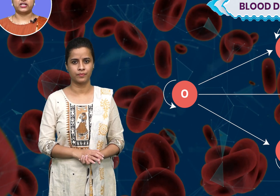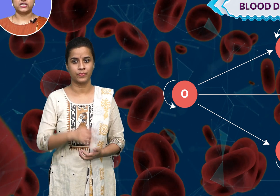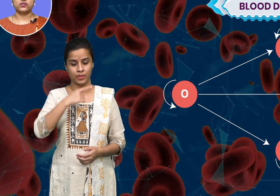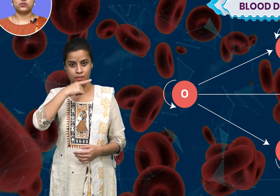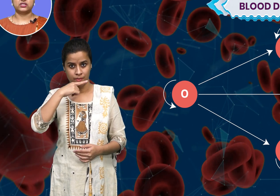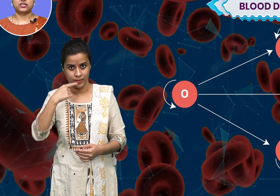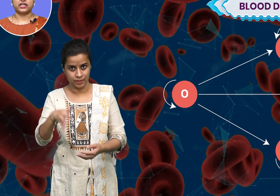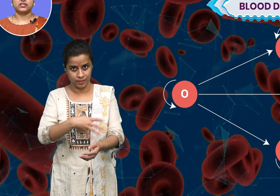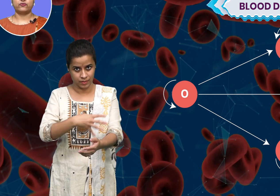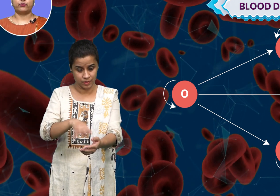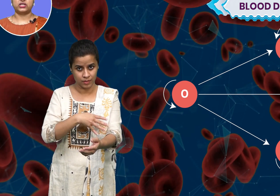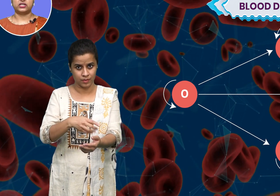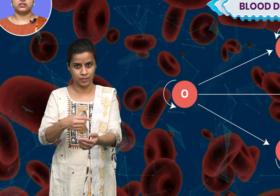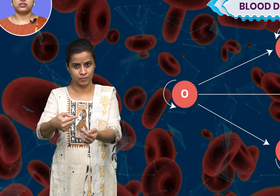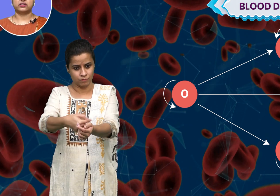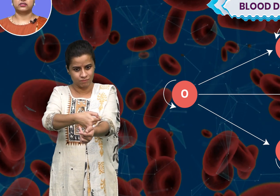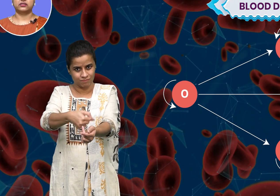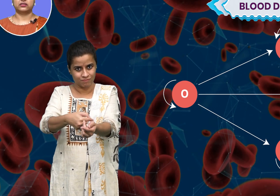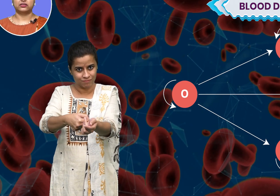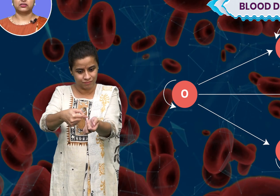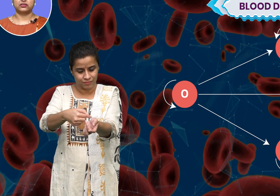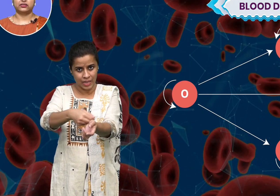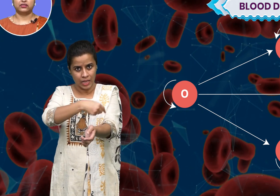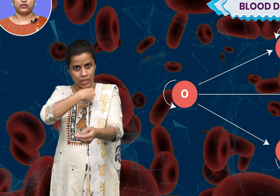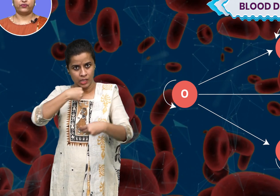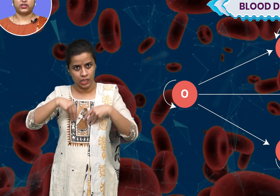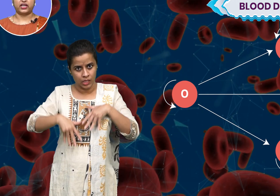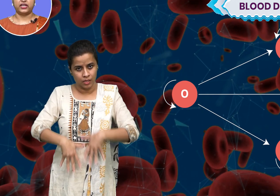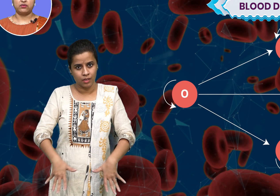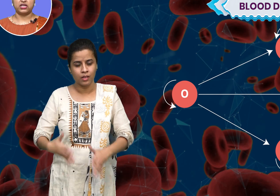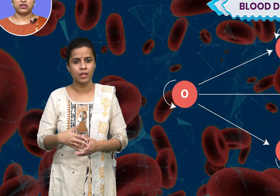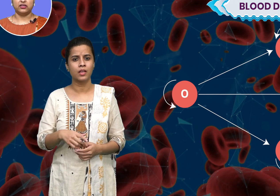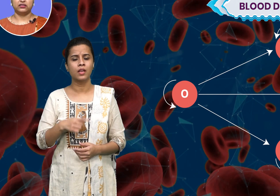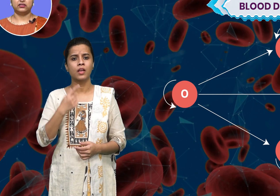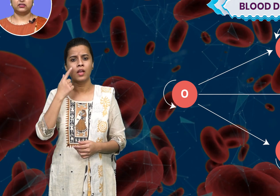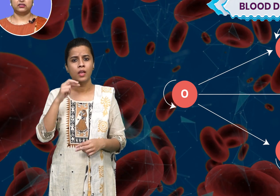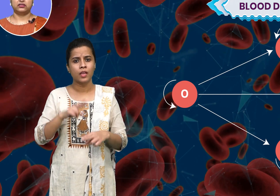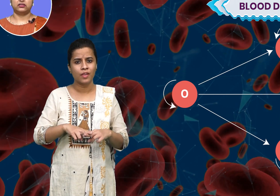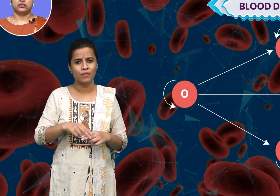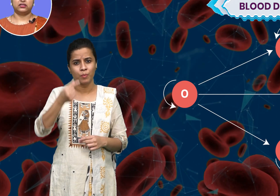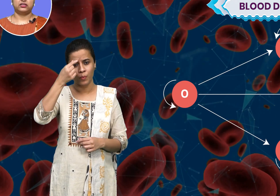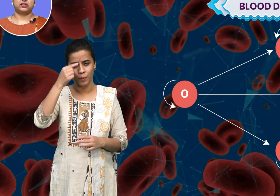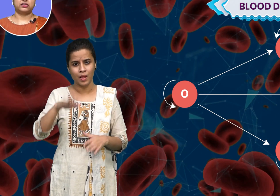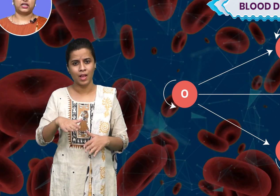blood is transfused in case of patients with anemia,